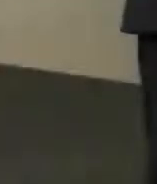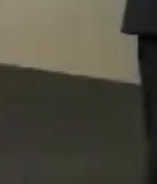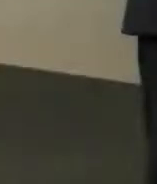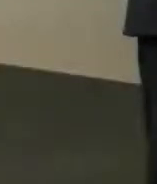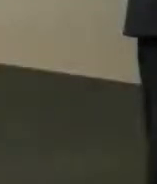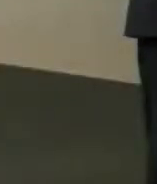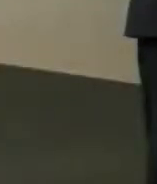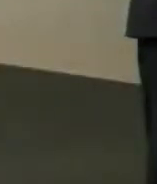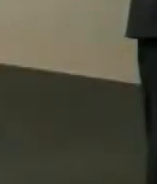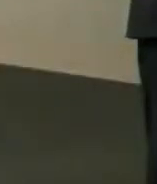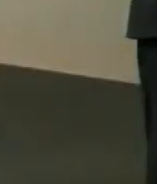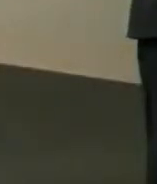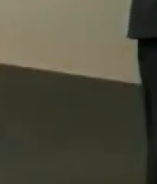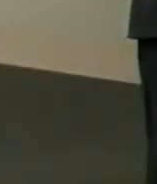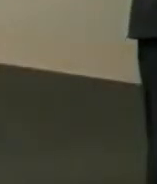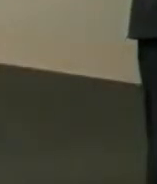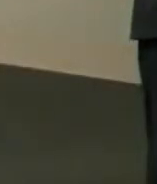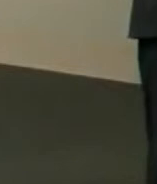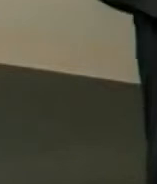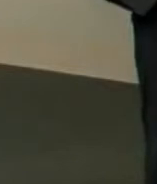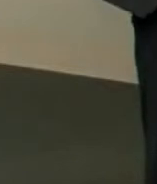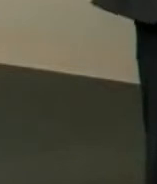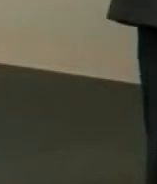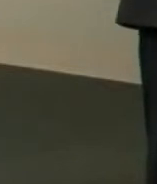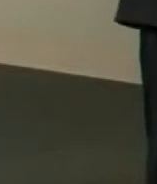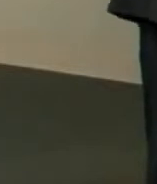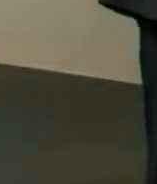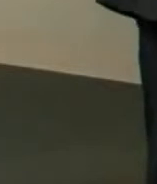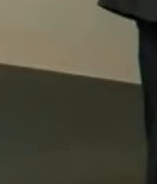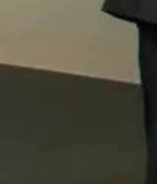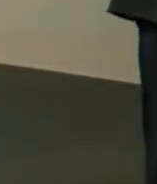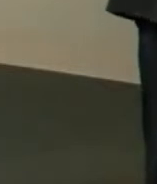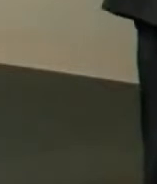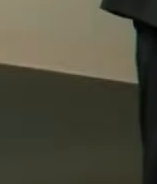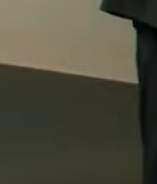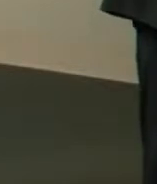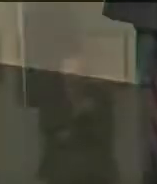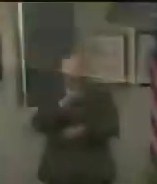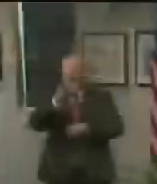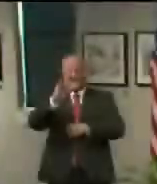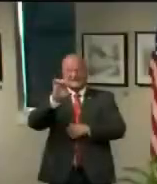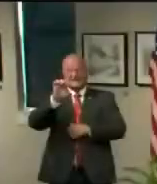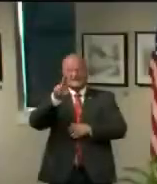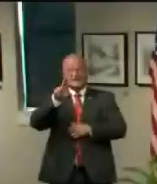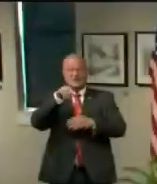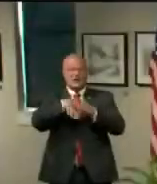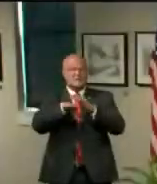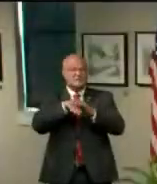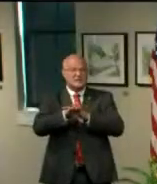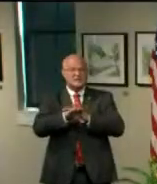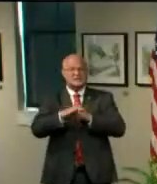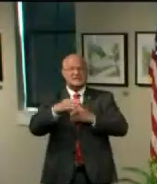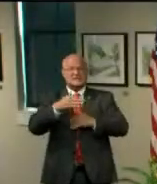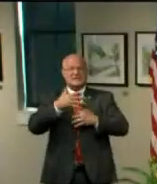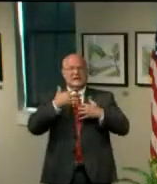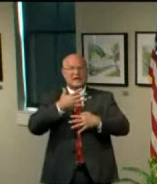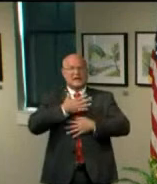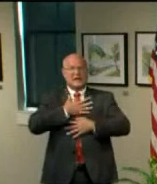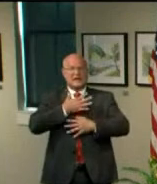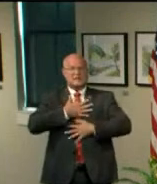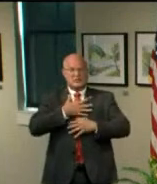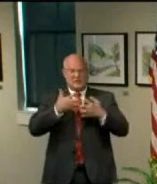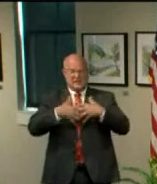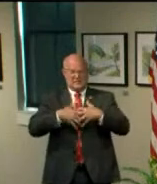numbers. The peak number of infections, hospitalizations, ICU admissions, and ventilators needed